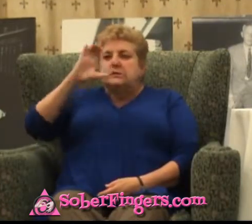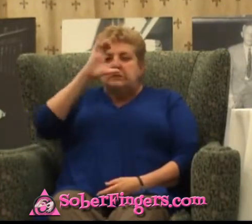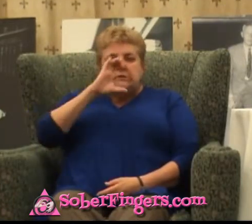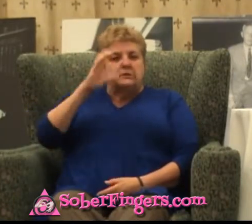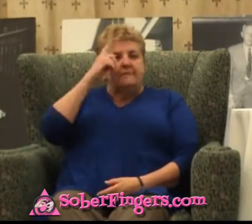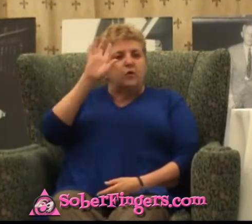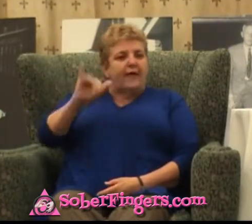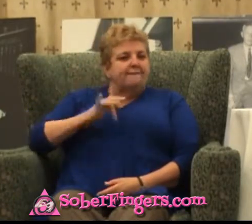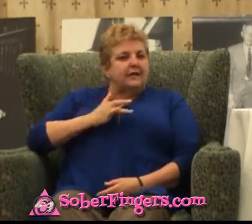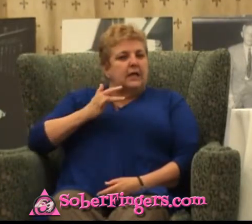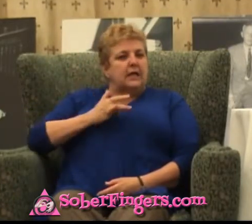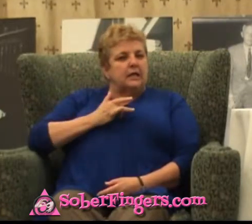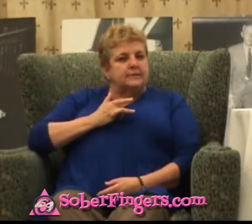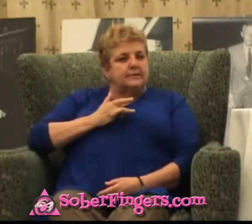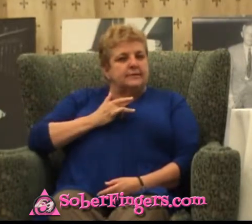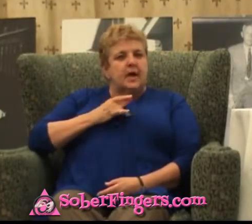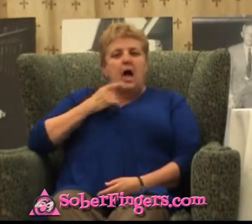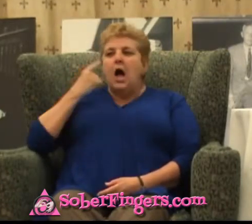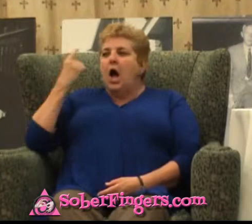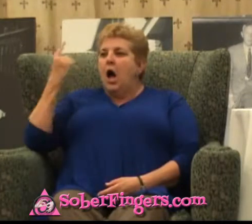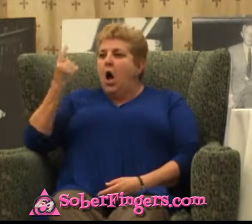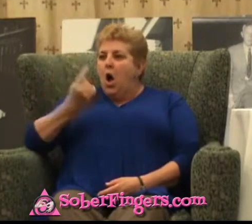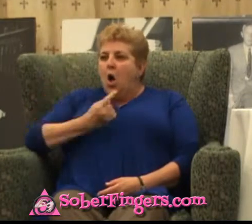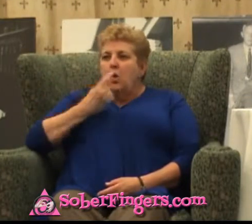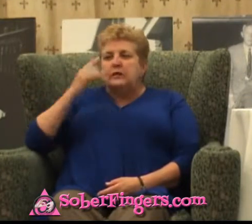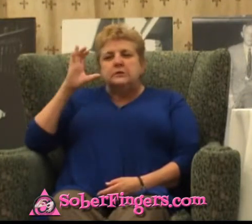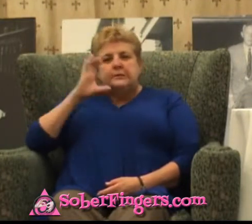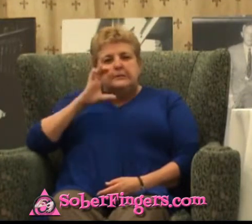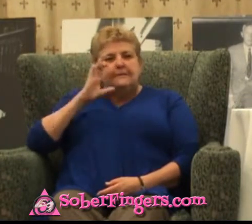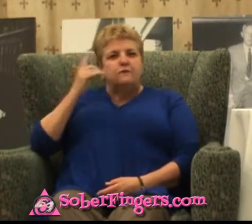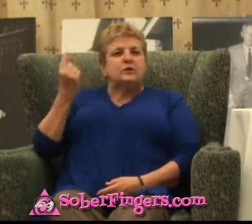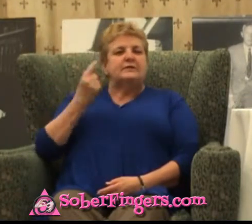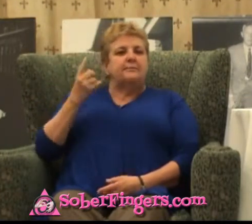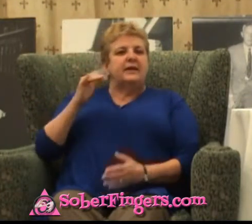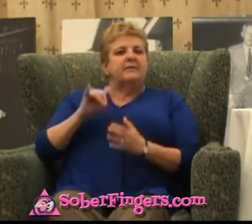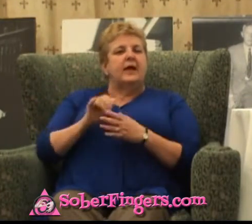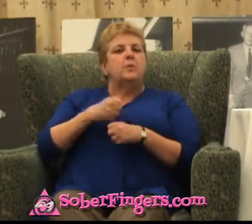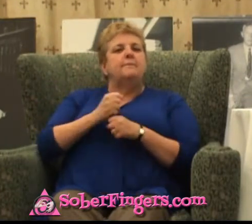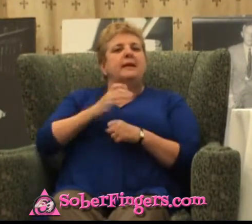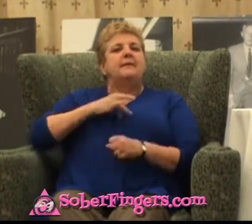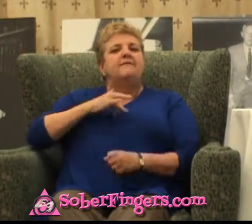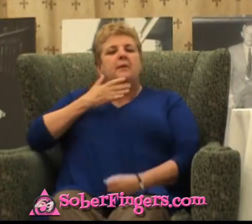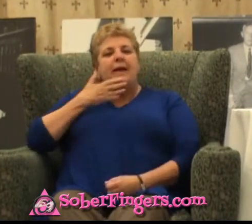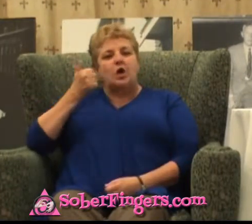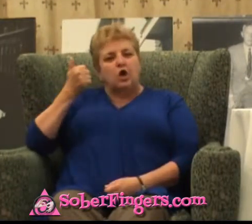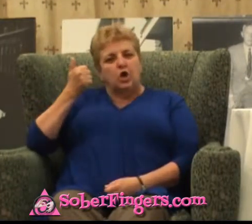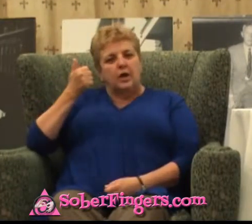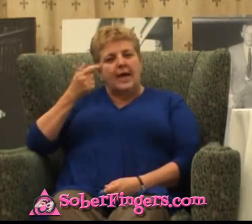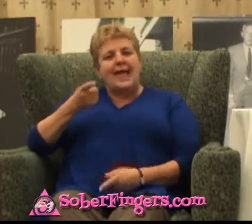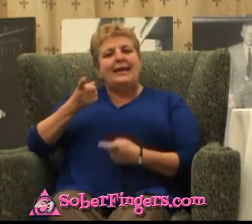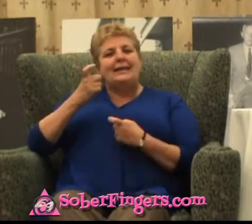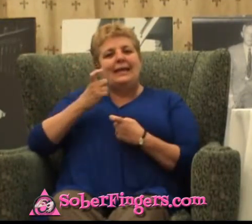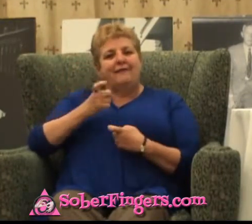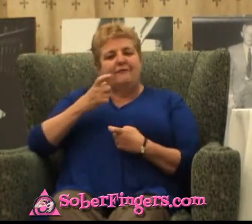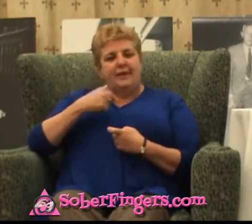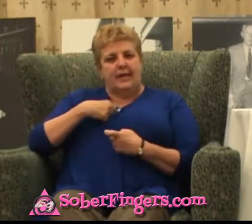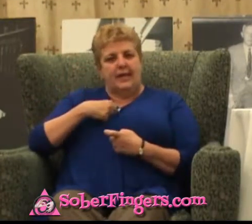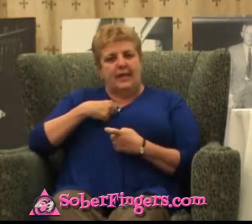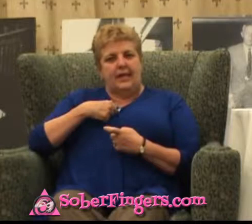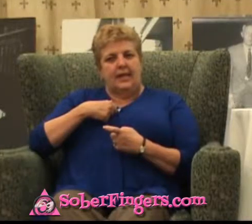feeling. I was always in search of something that would give me on a permanent basis what alcohol would give me on a